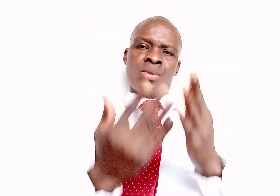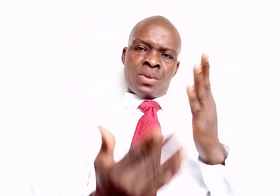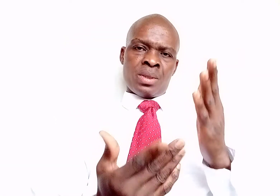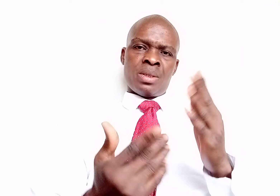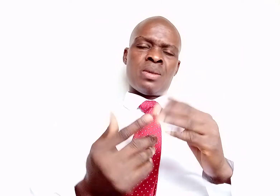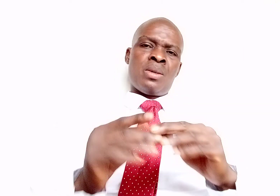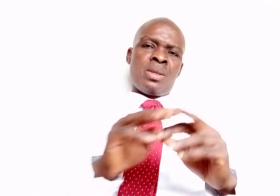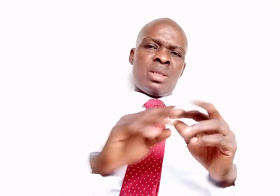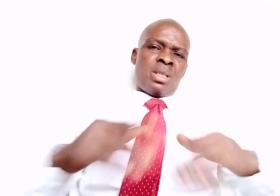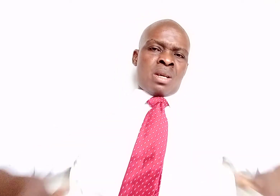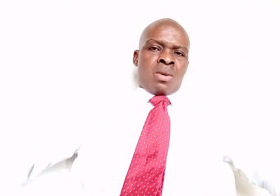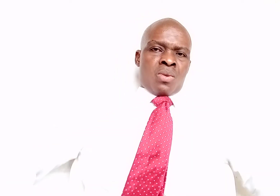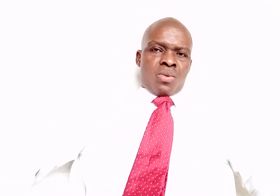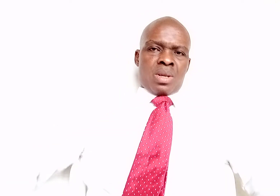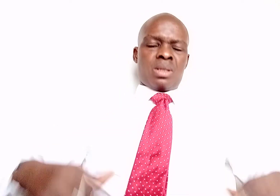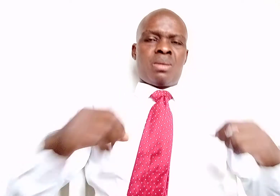tender breasts, muscle ache.